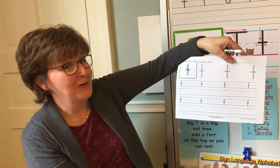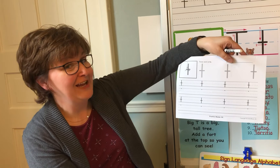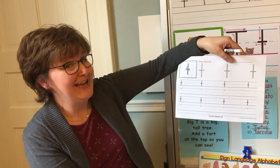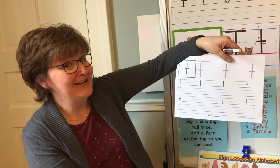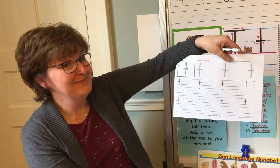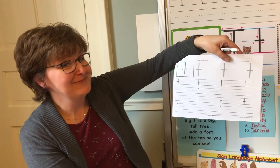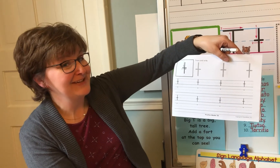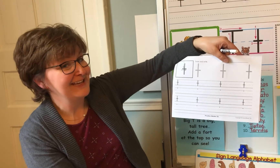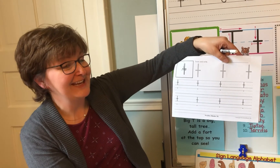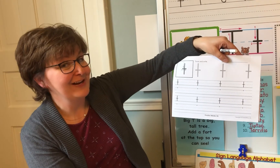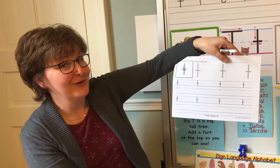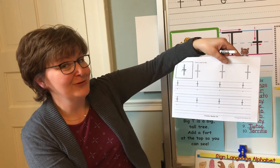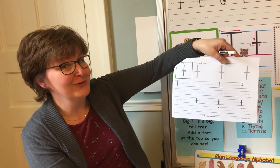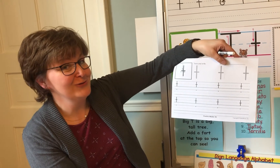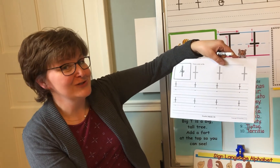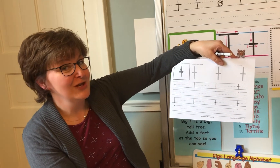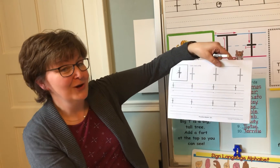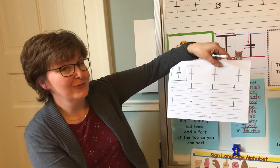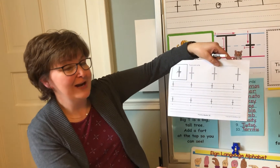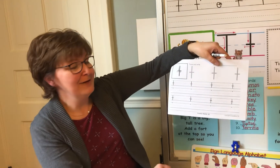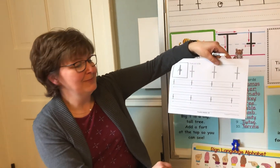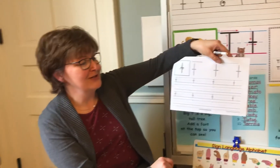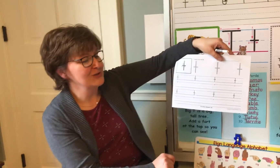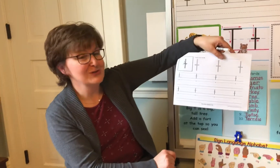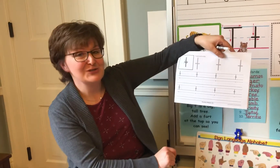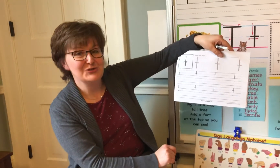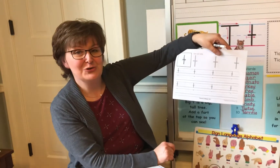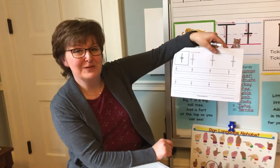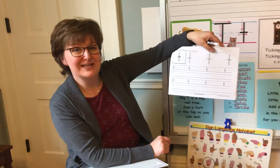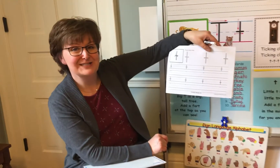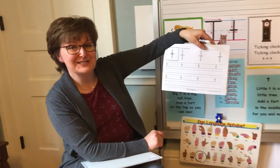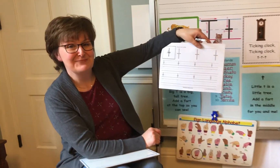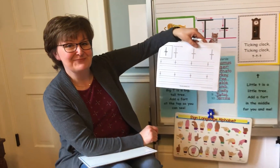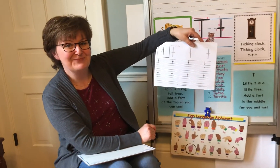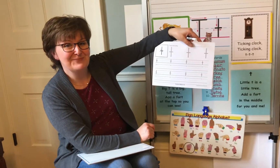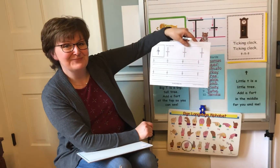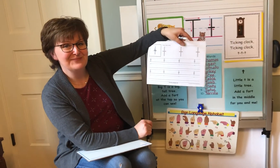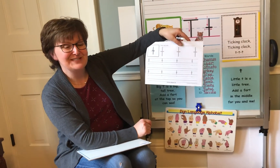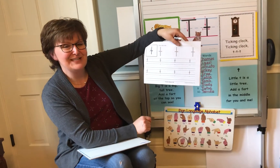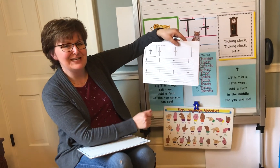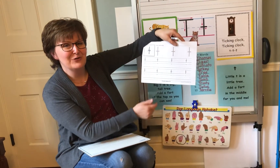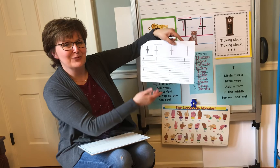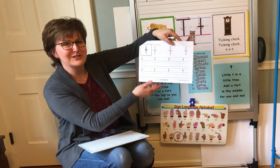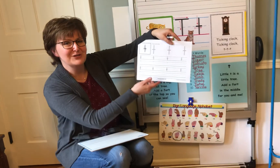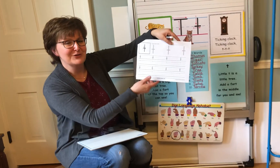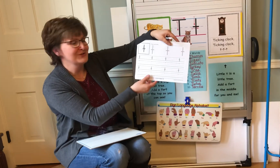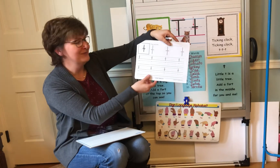Okay, get out those writing pencils and do your best. See you later, boys and girls.